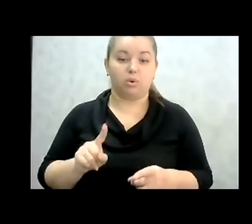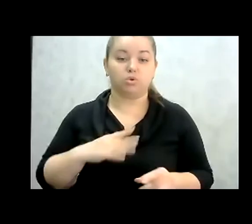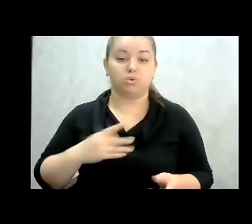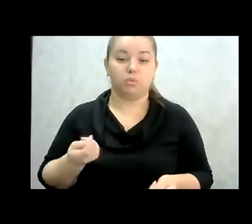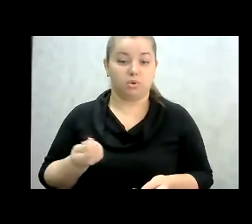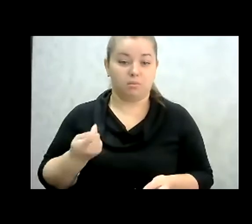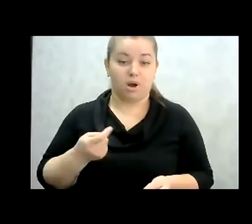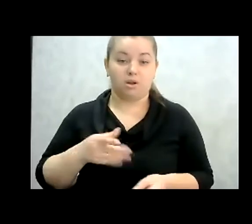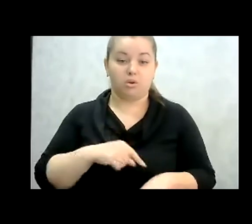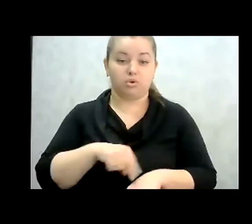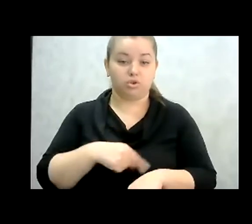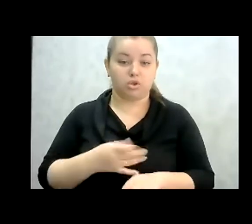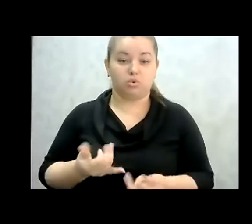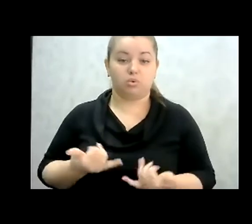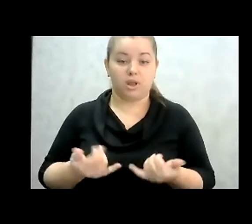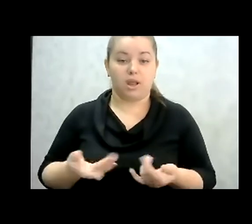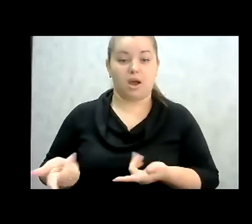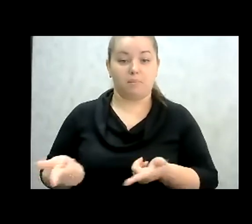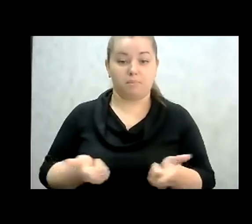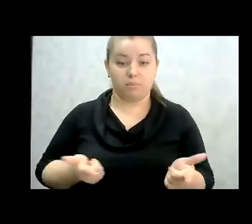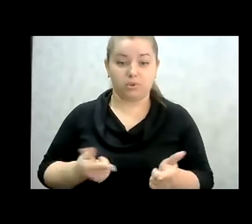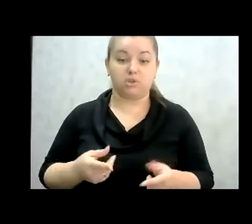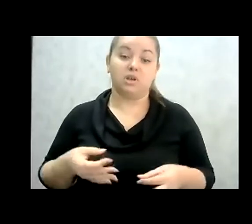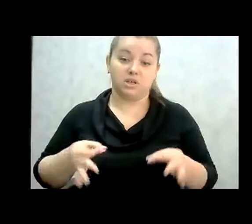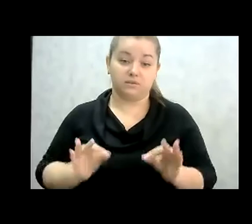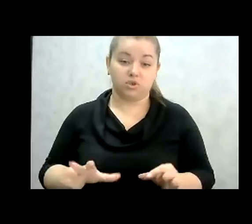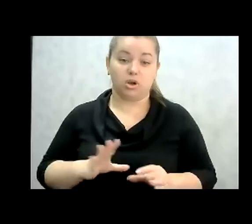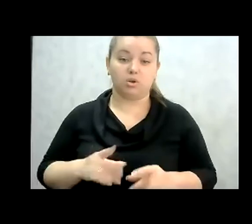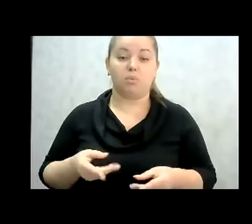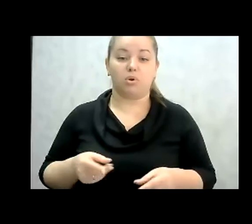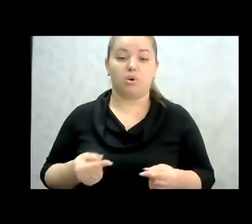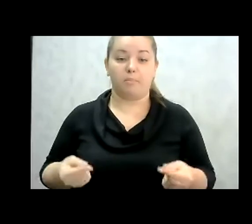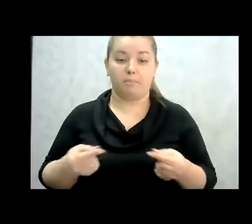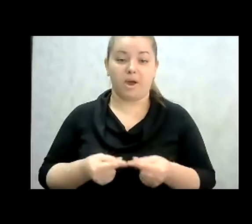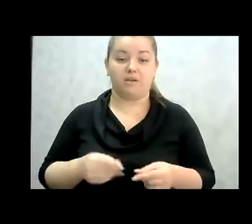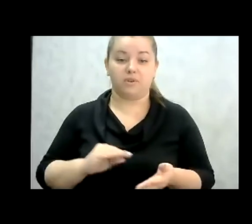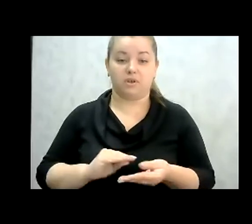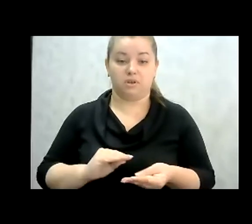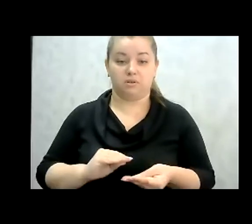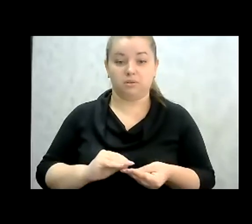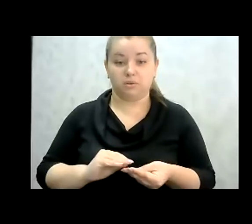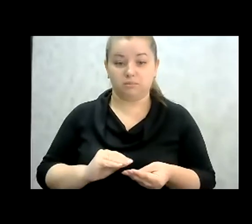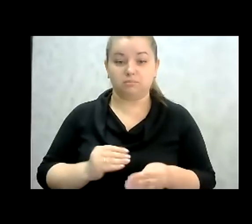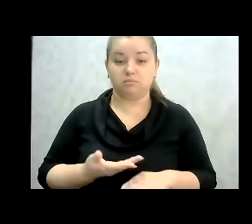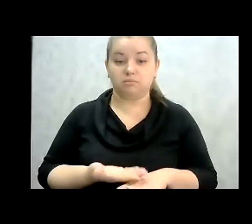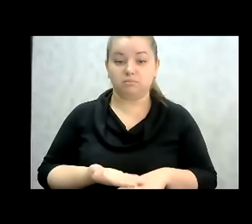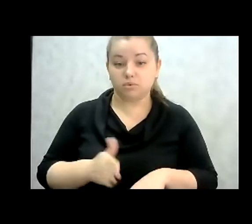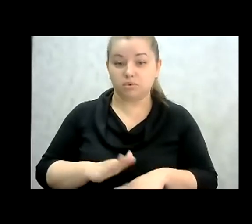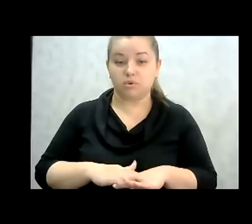was not that simple because of the short time we had for preparations. And certainly